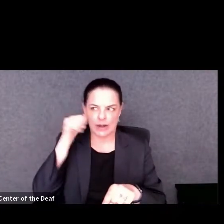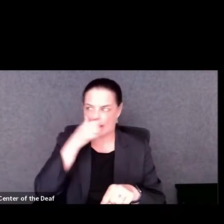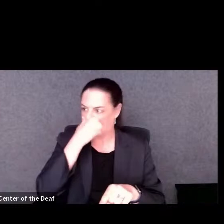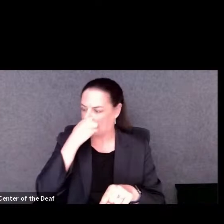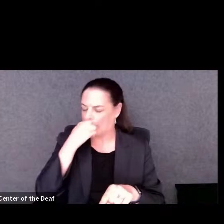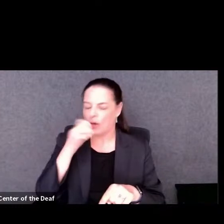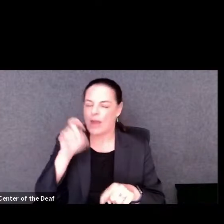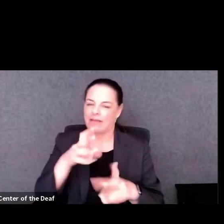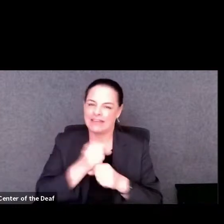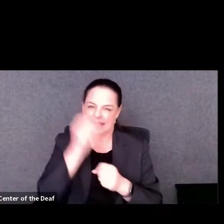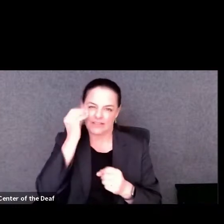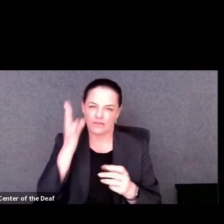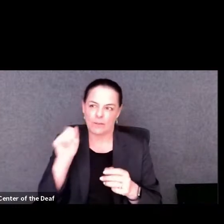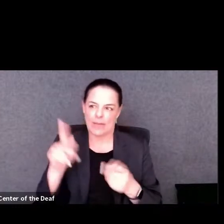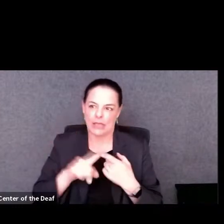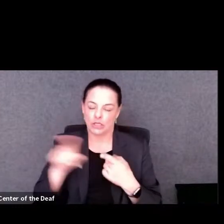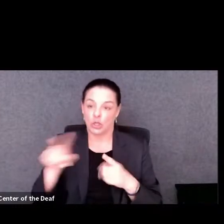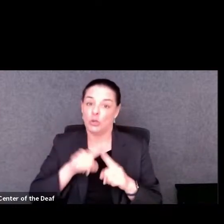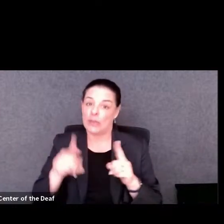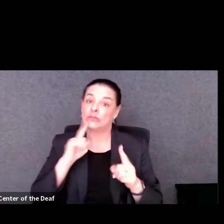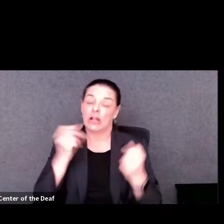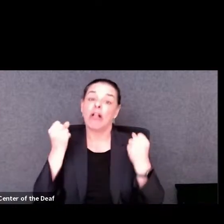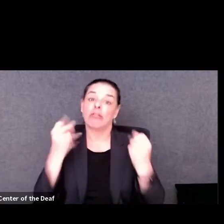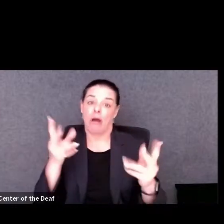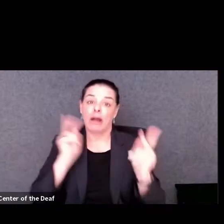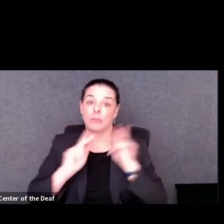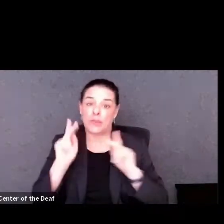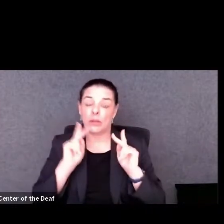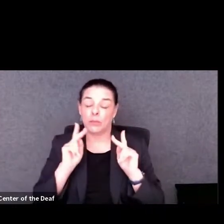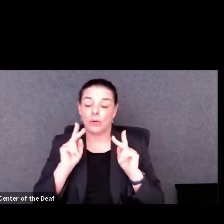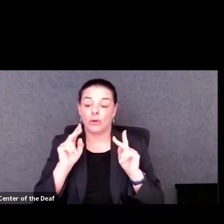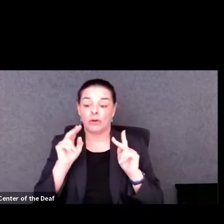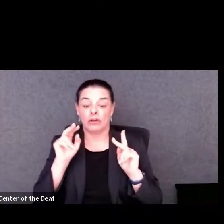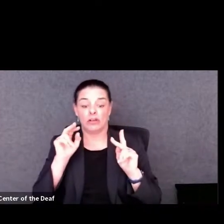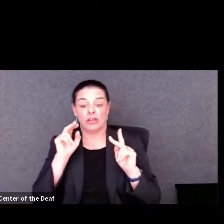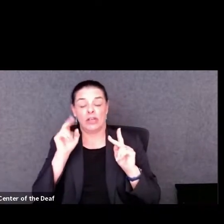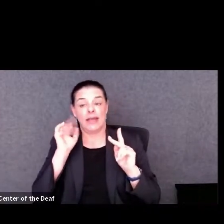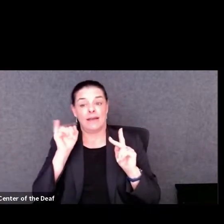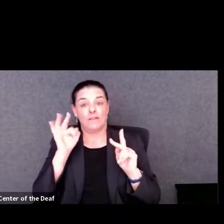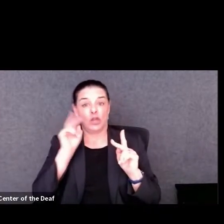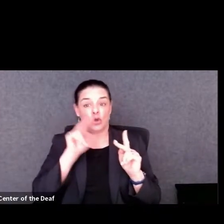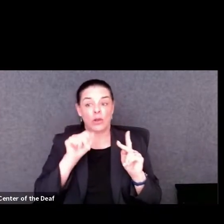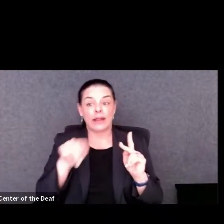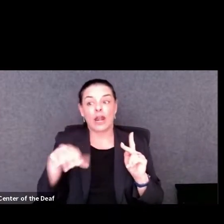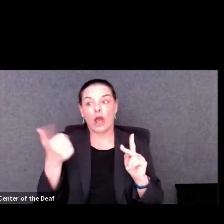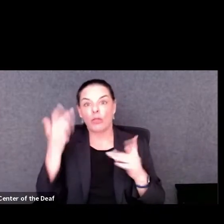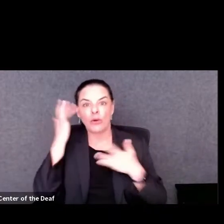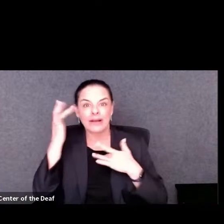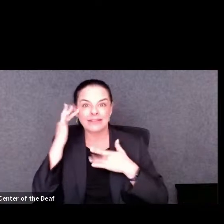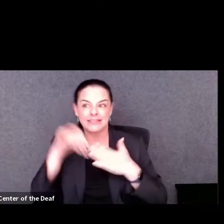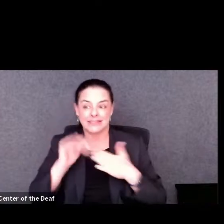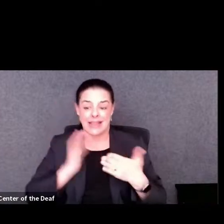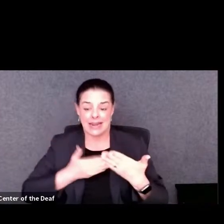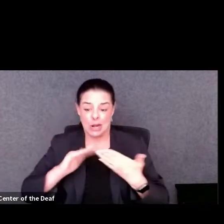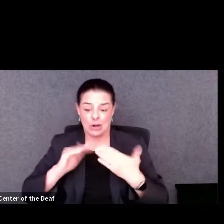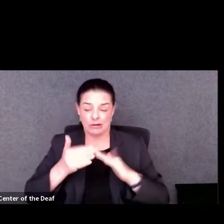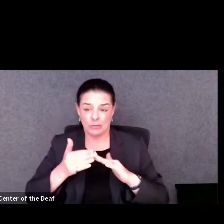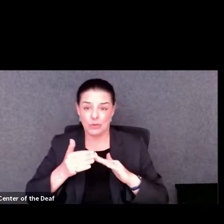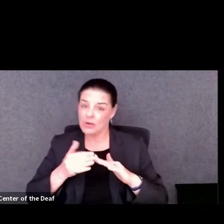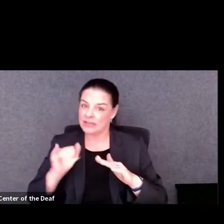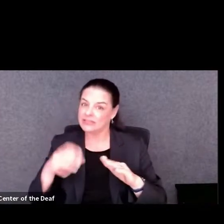week. Would have to get that information back to you, but it is a lot of people. When you look at the comorbidities in our population, it's a lot of